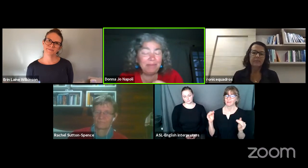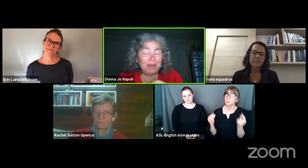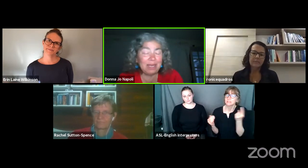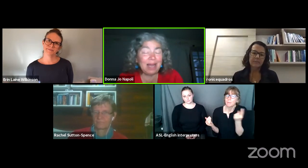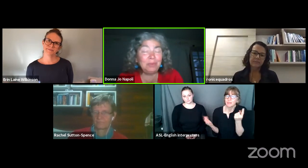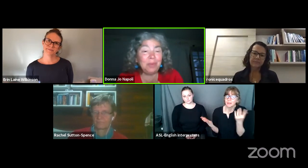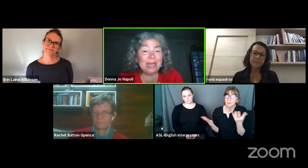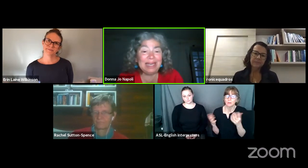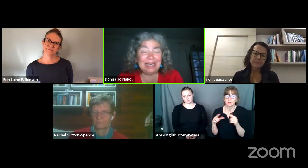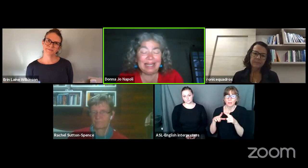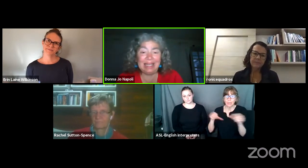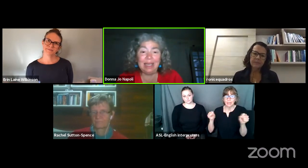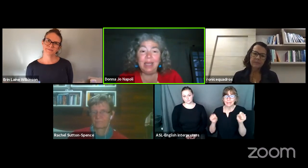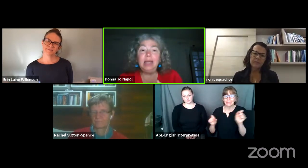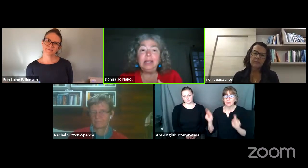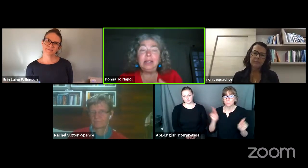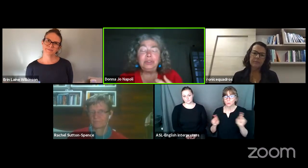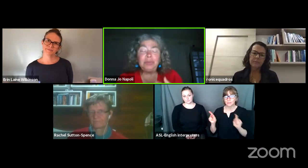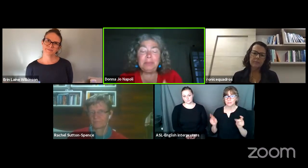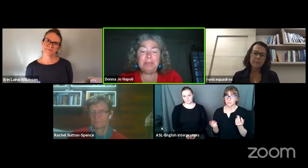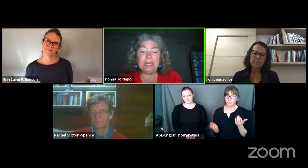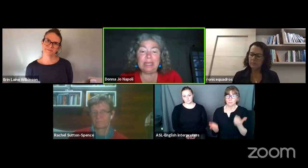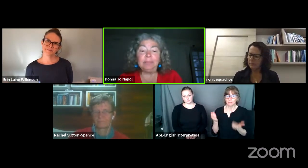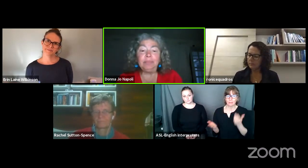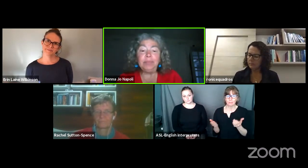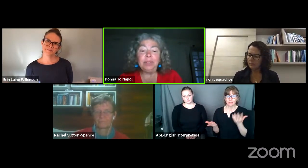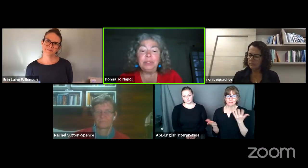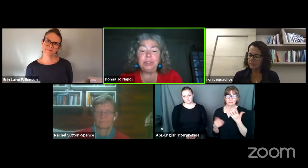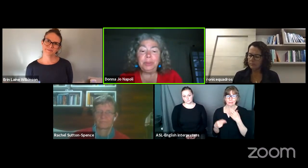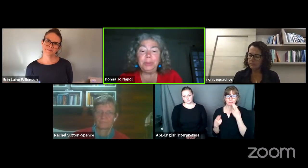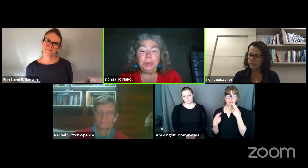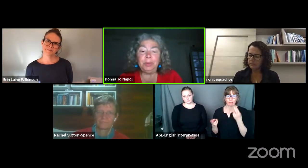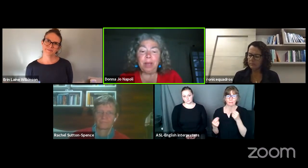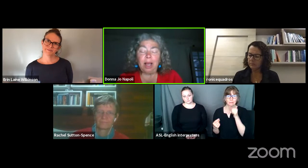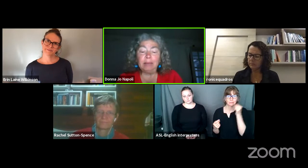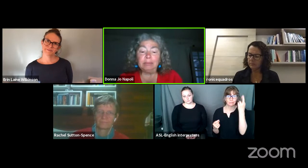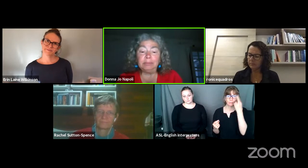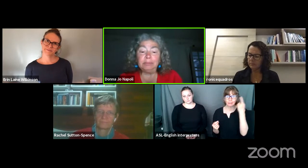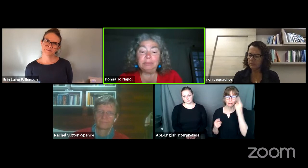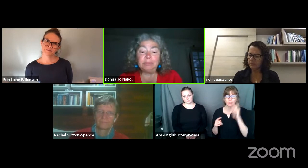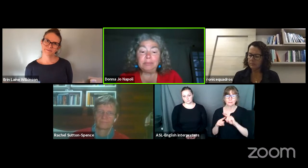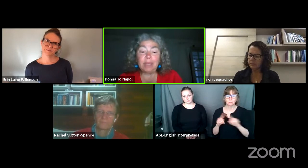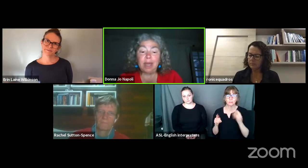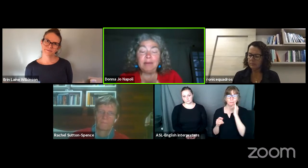may be very unwittingly contributing to